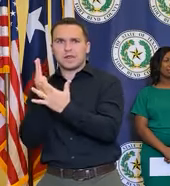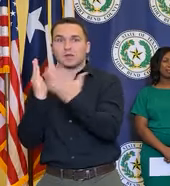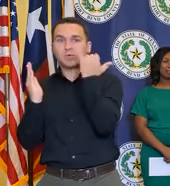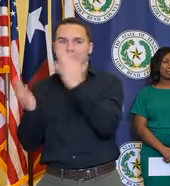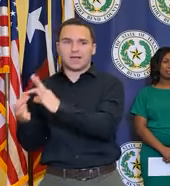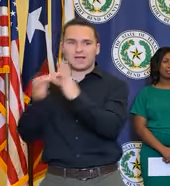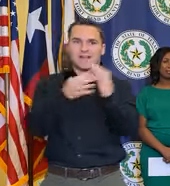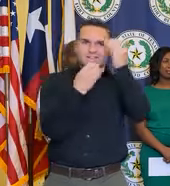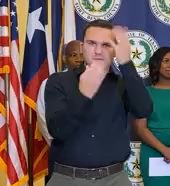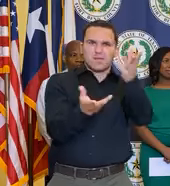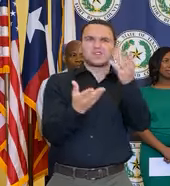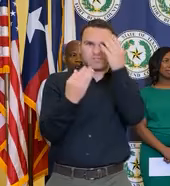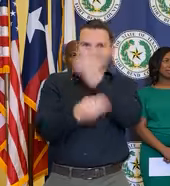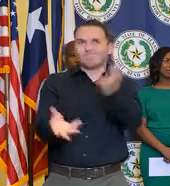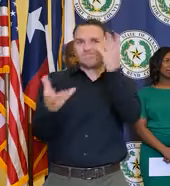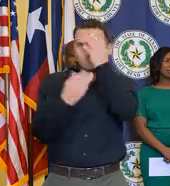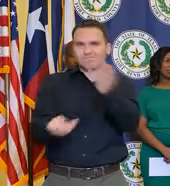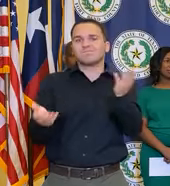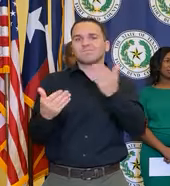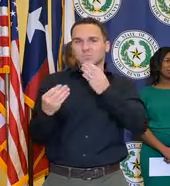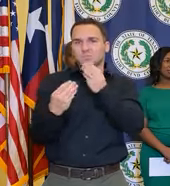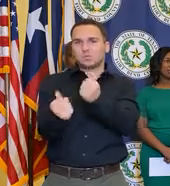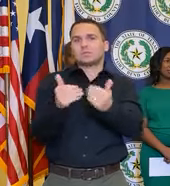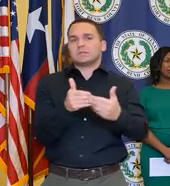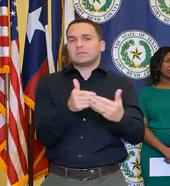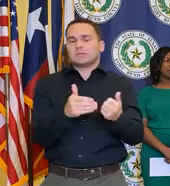faster. And of course,